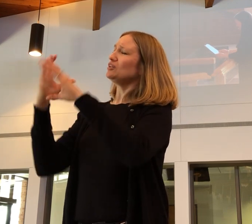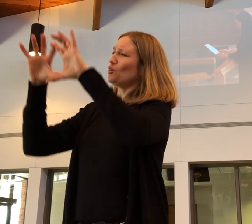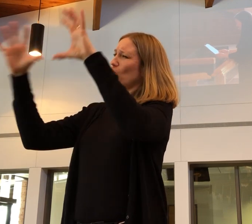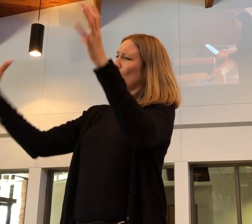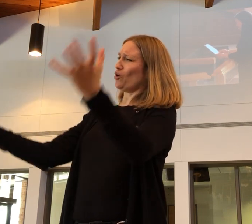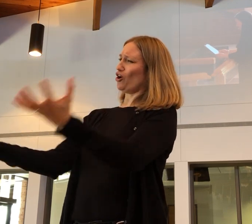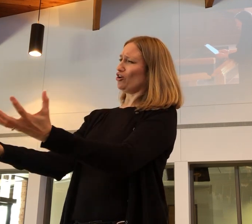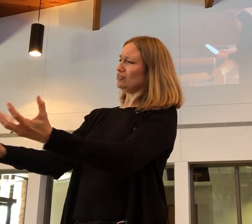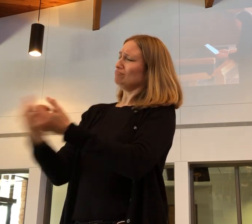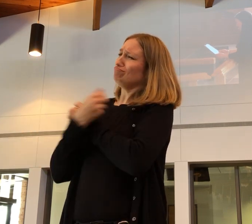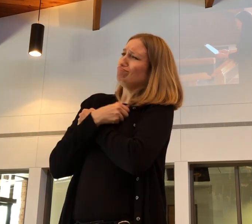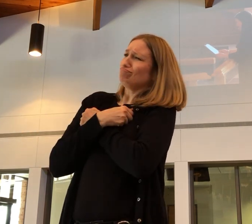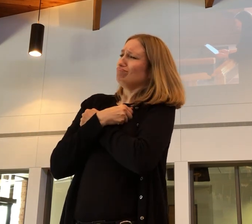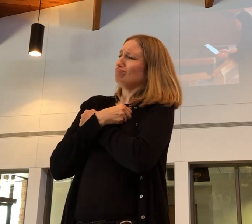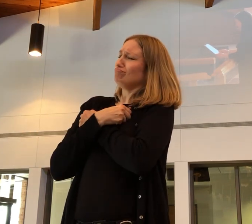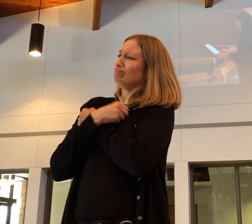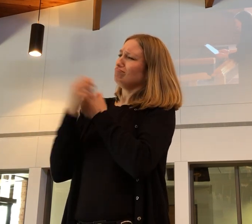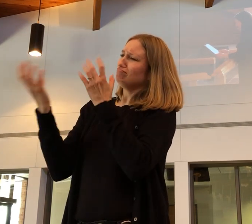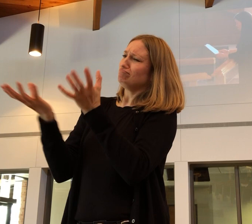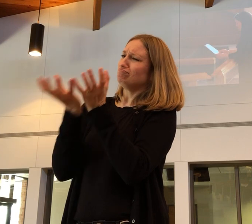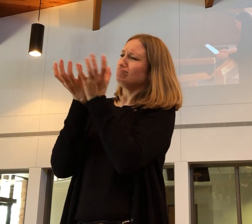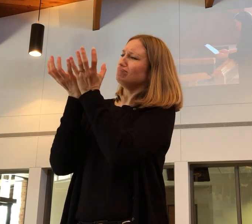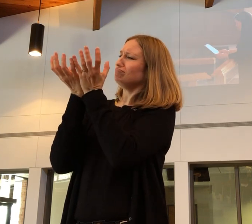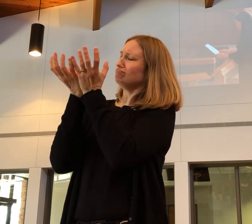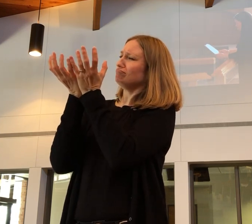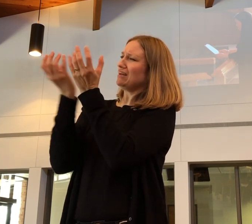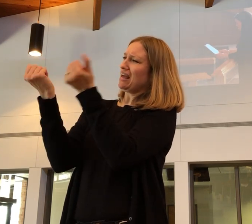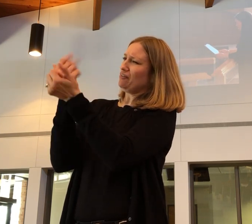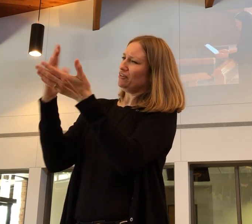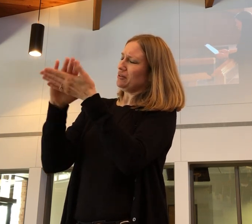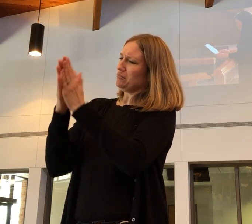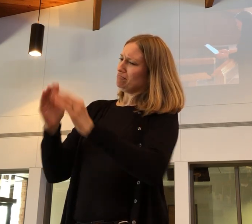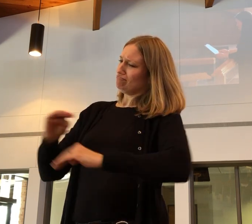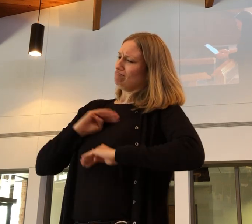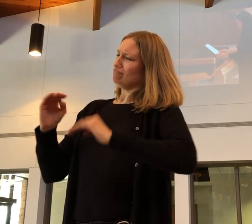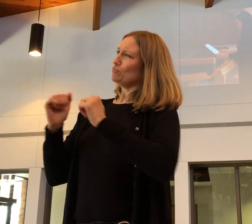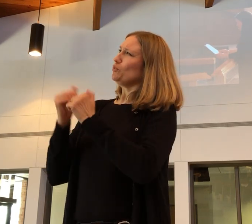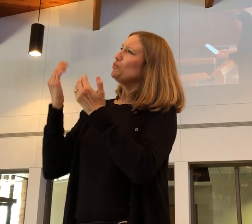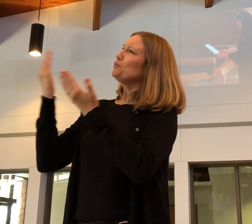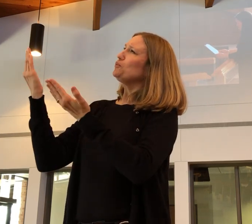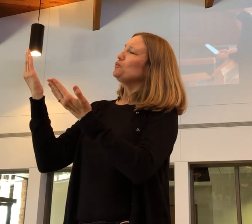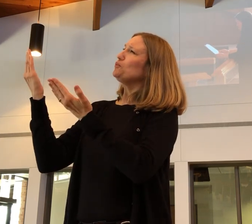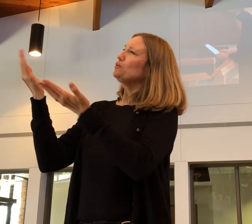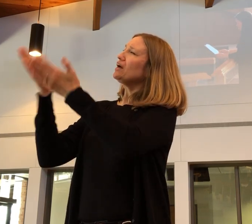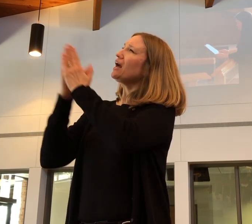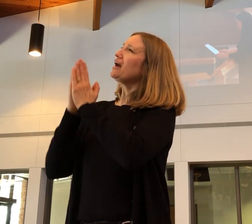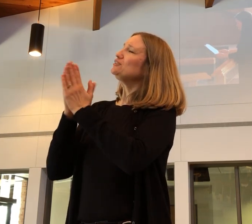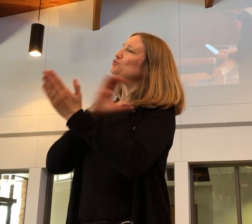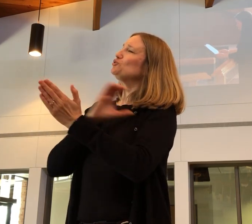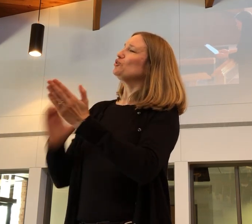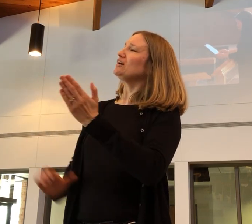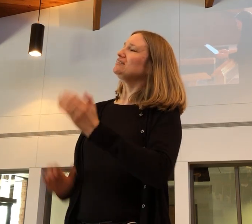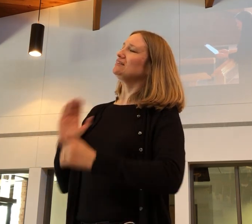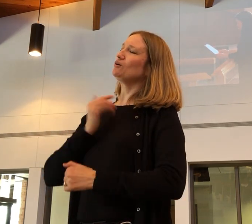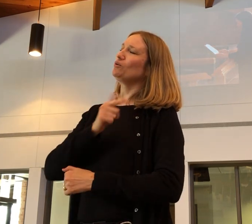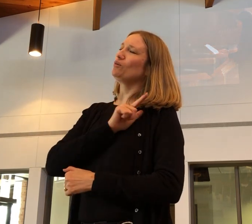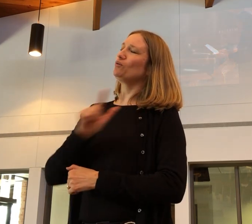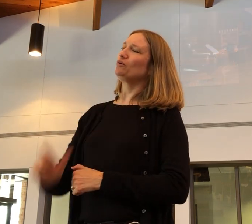your care and bring all things to fulfillment in you. We ask this through Christ our